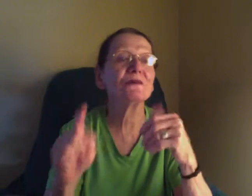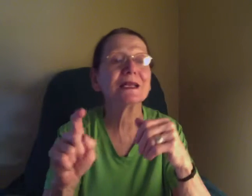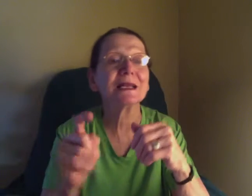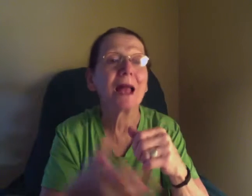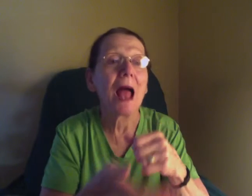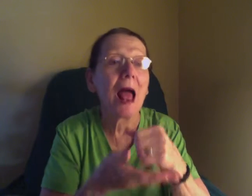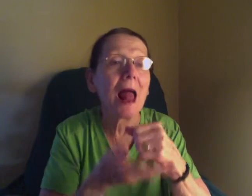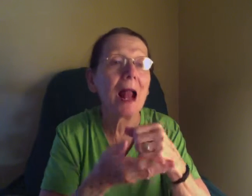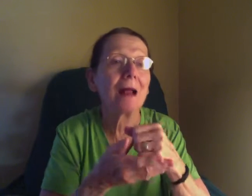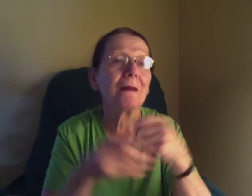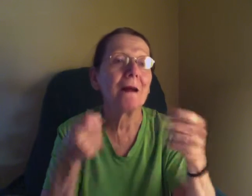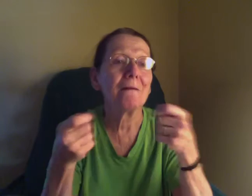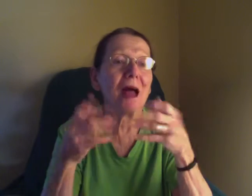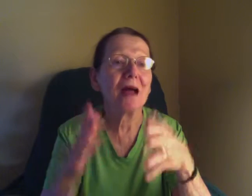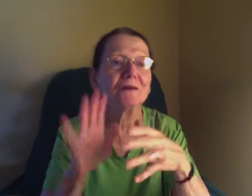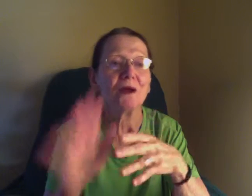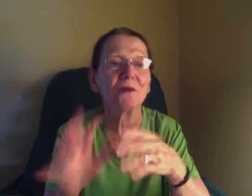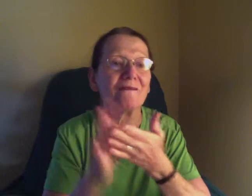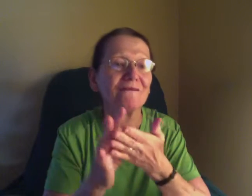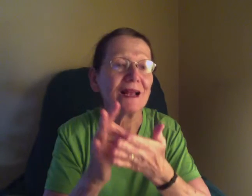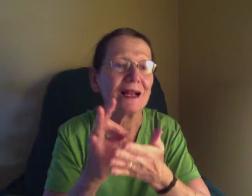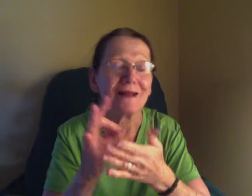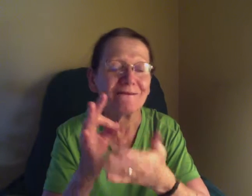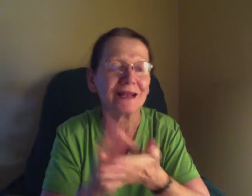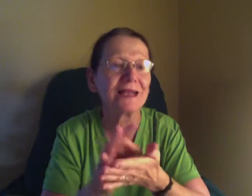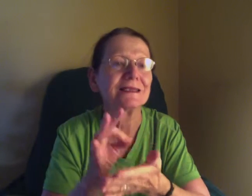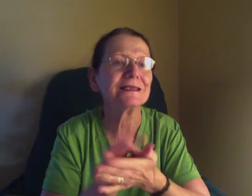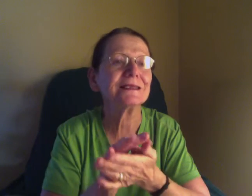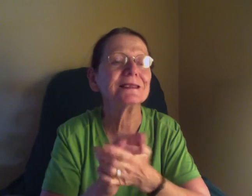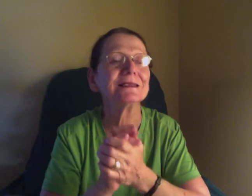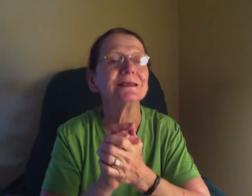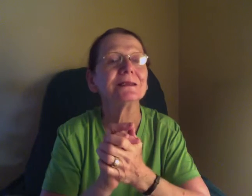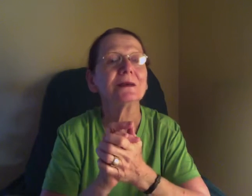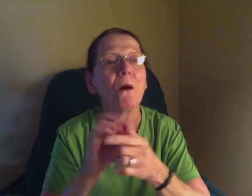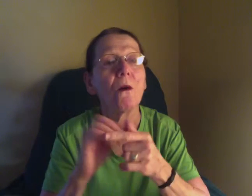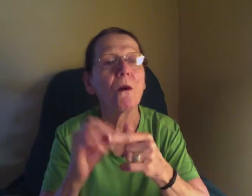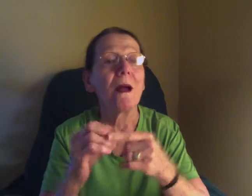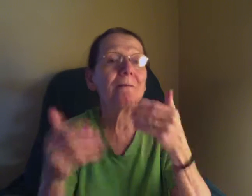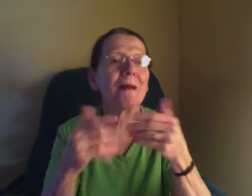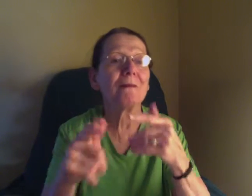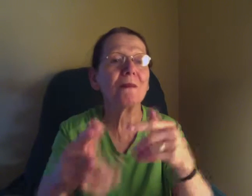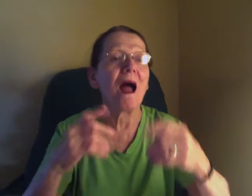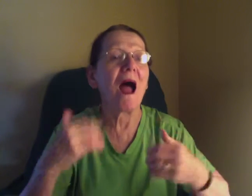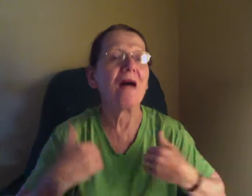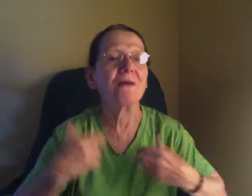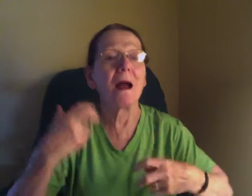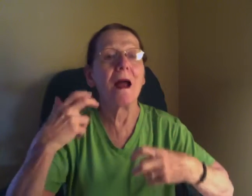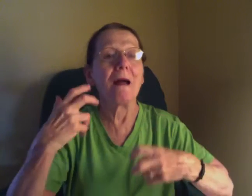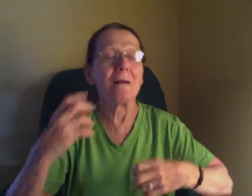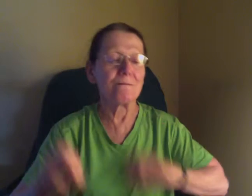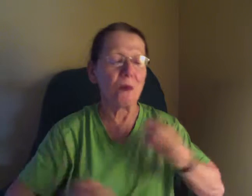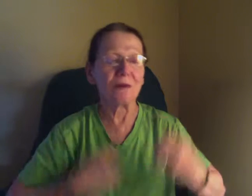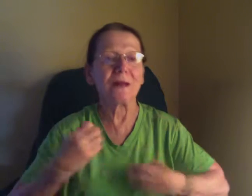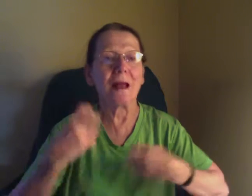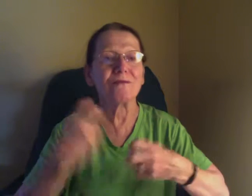I have my that I just want to drink and I want to know about